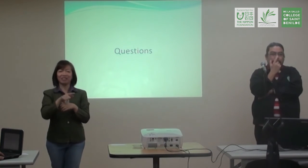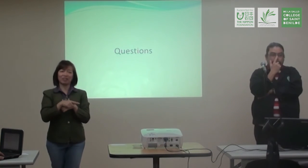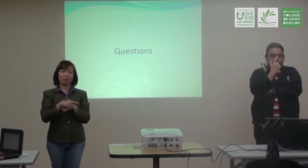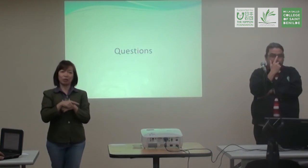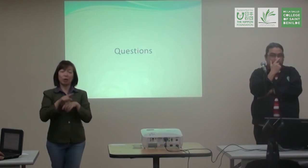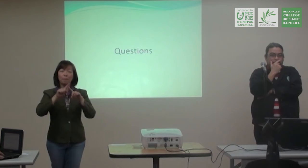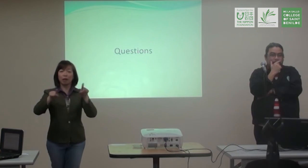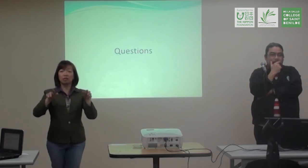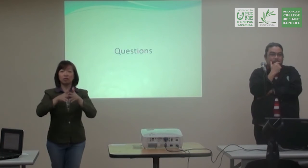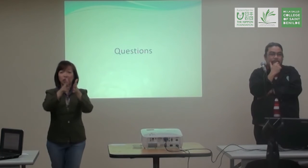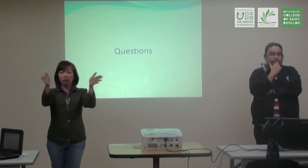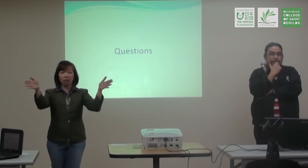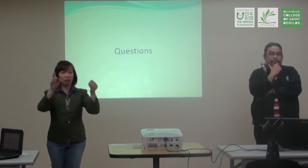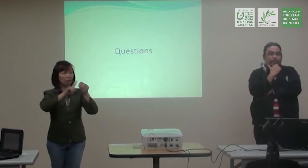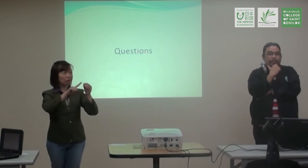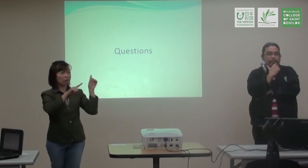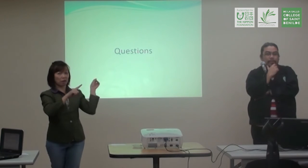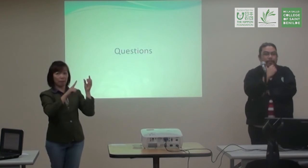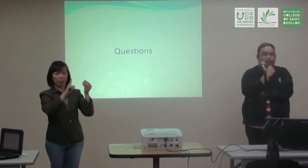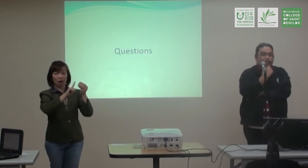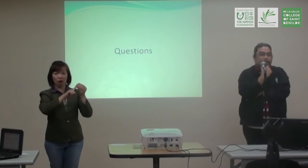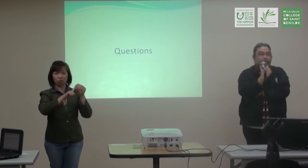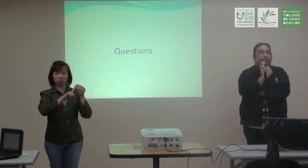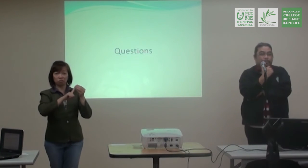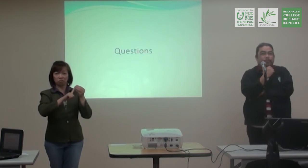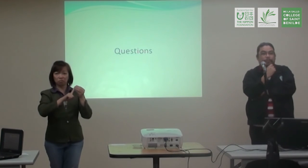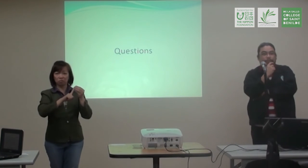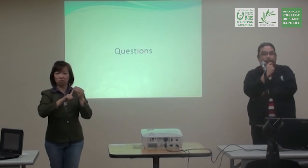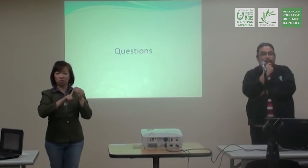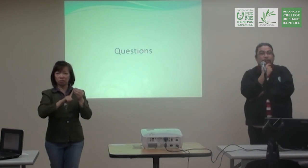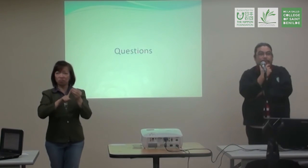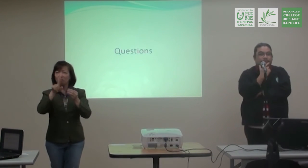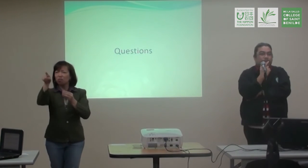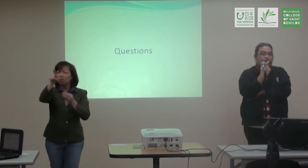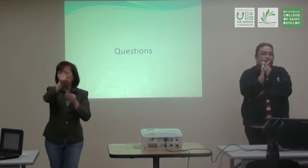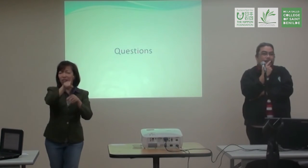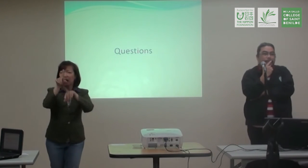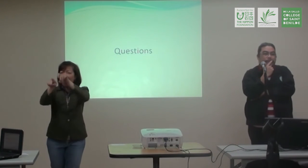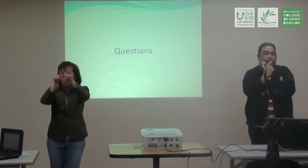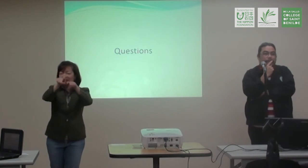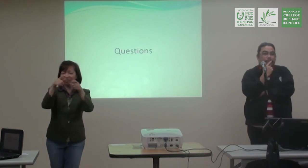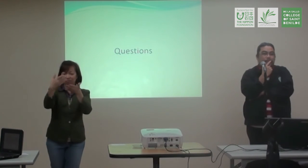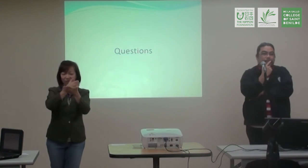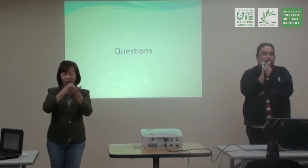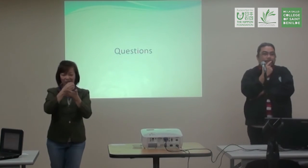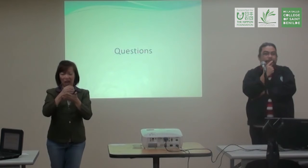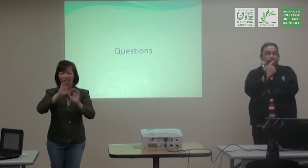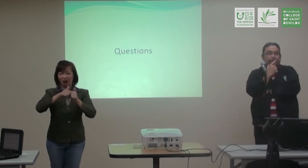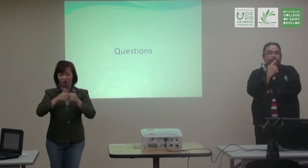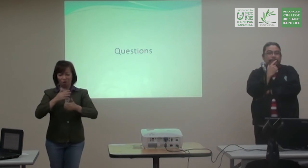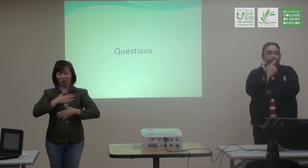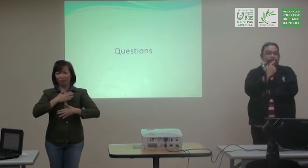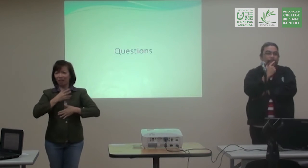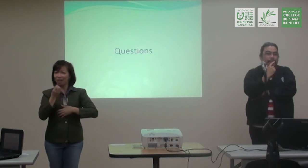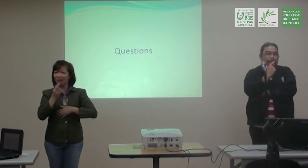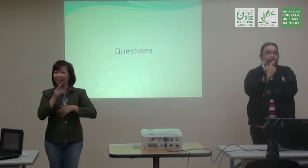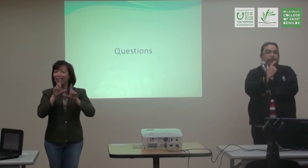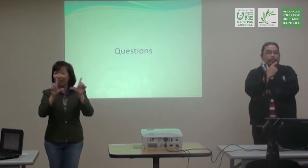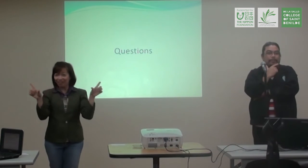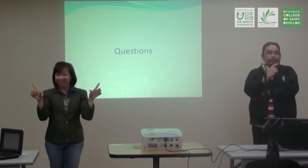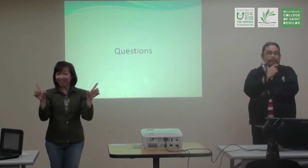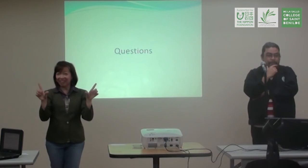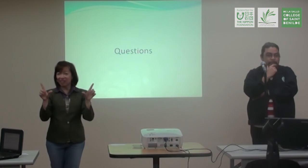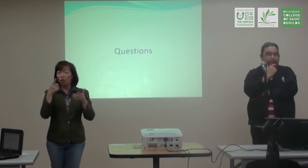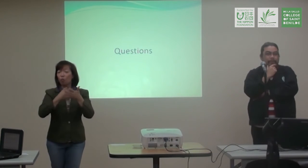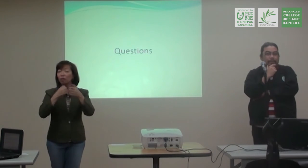Generally, the whole test is about determining the happiness level of the students, and then you found out that what makes them really happy